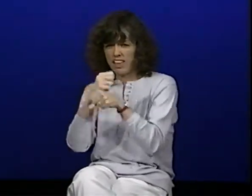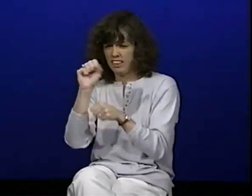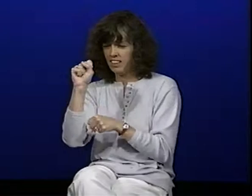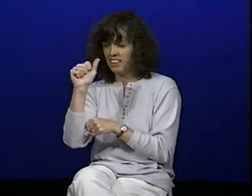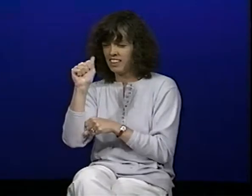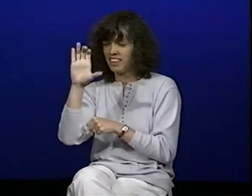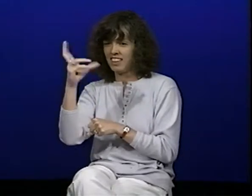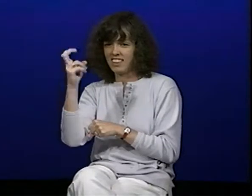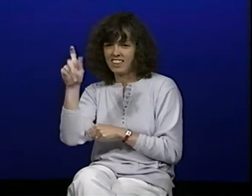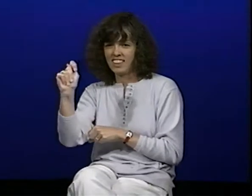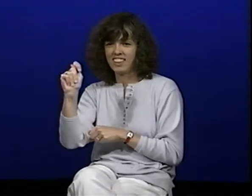make sachet.